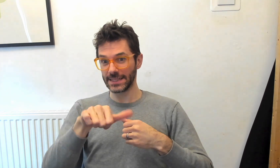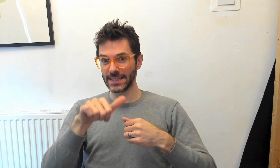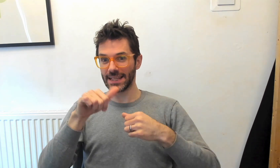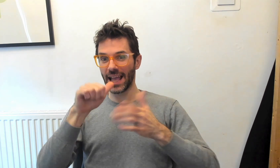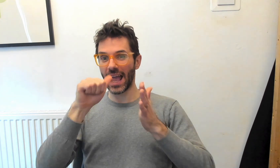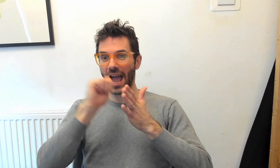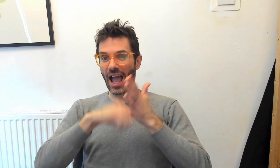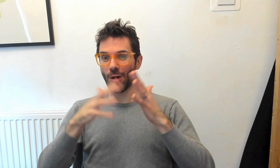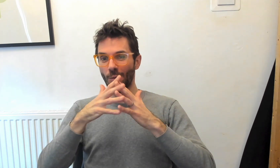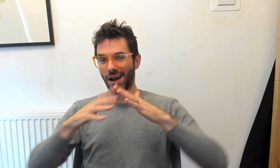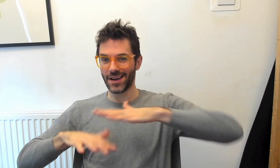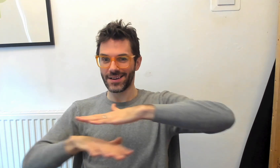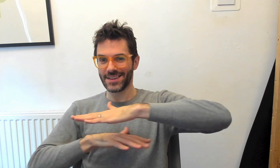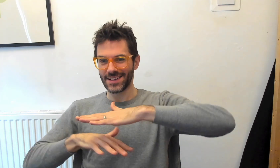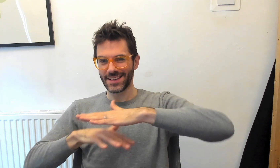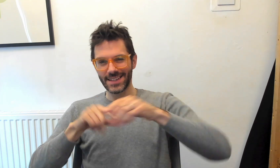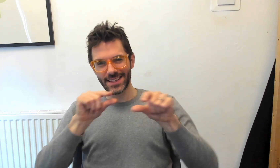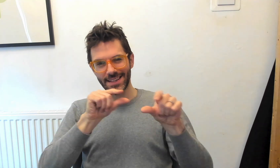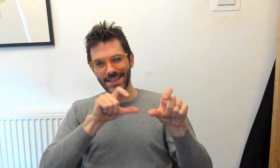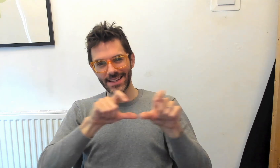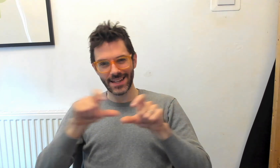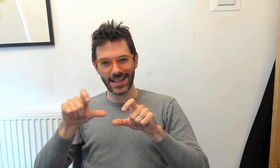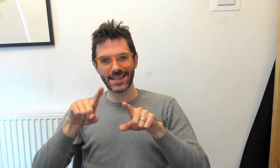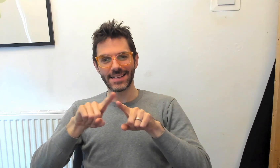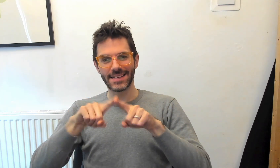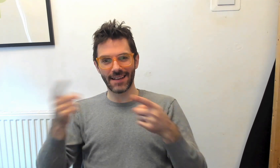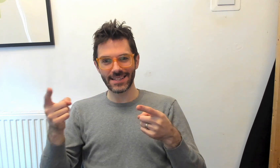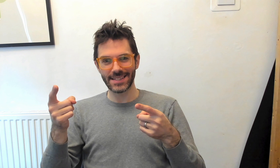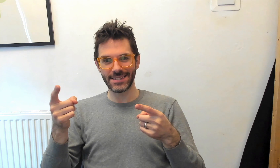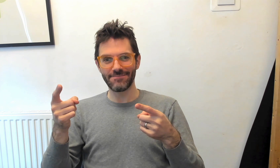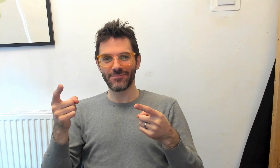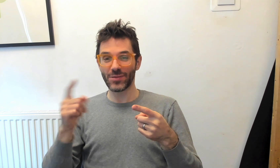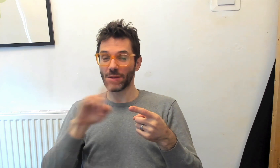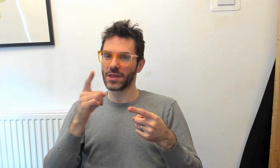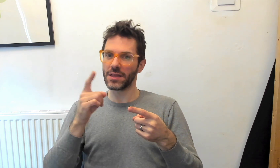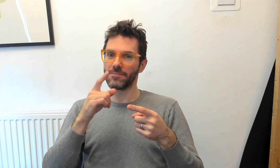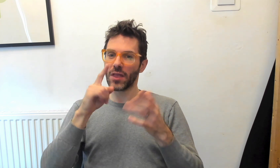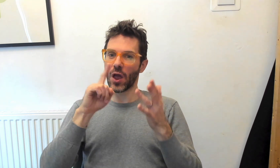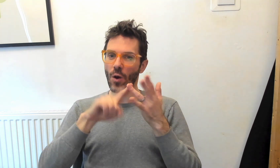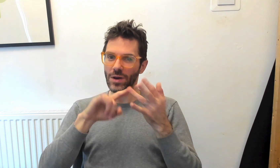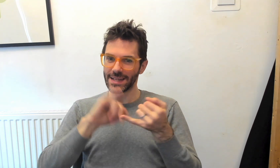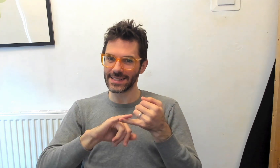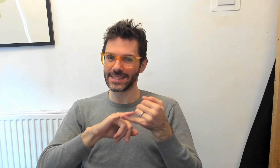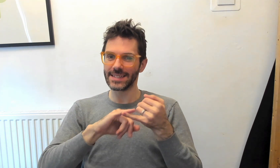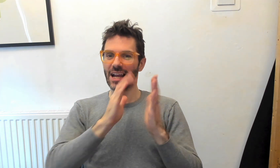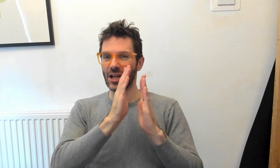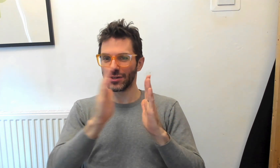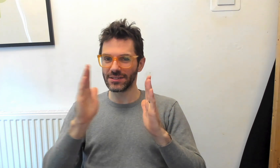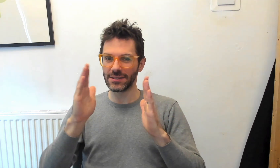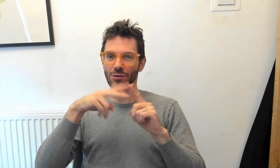And yes, the hardware is different, but the OS, libraries,